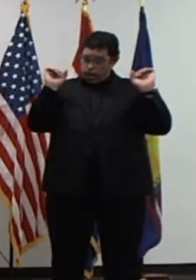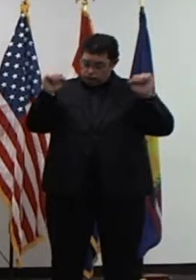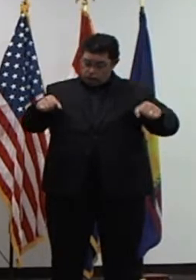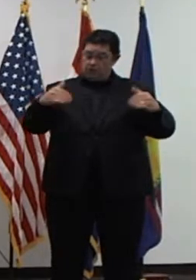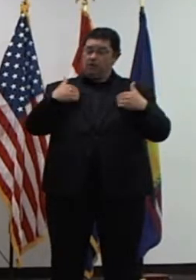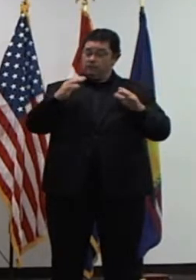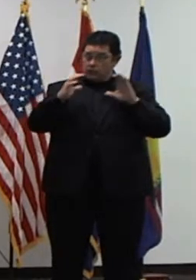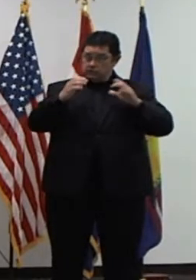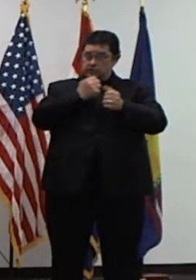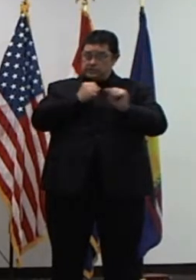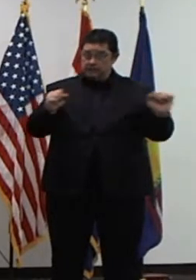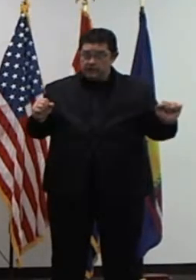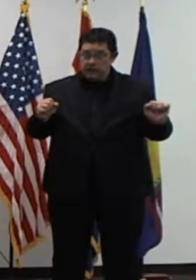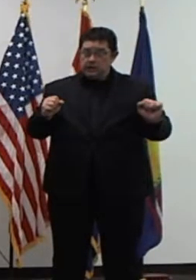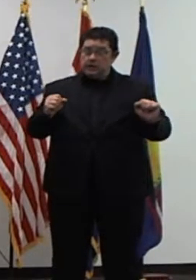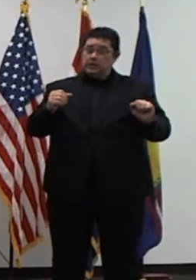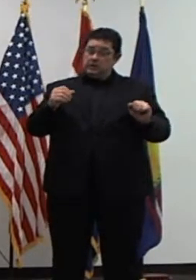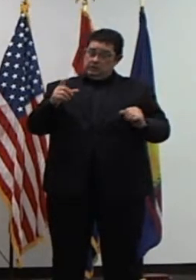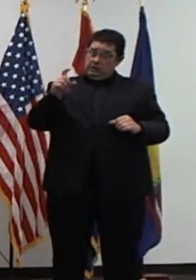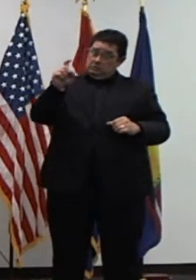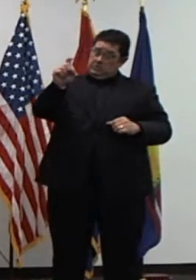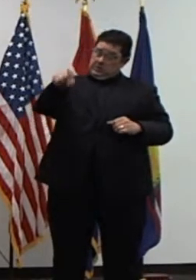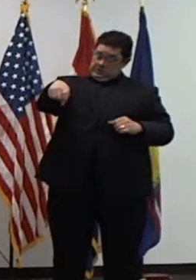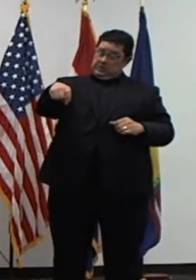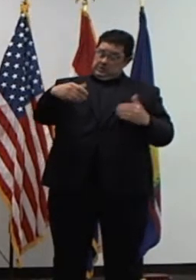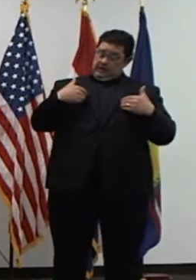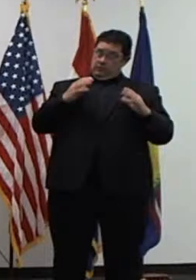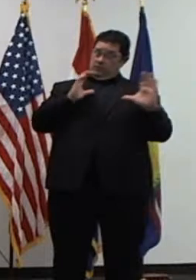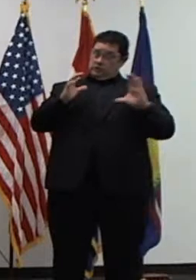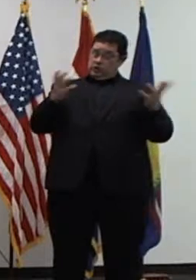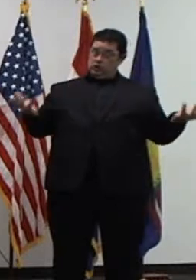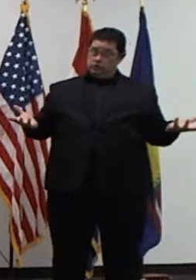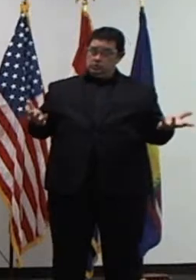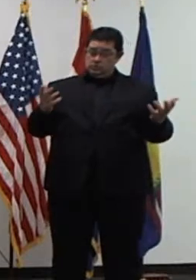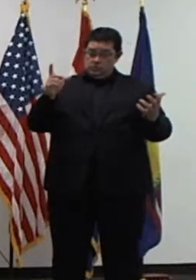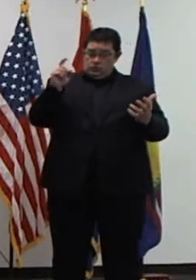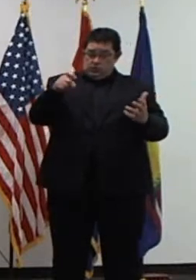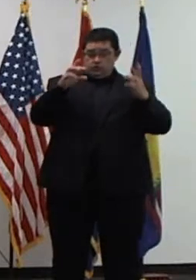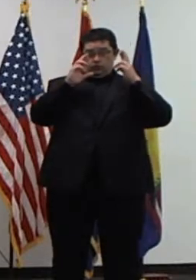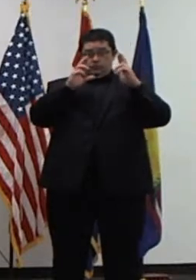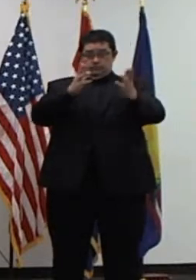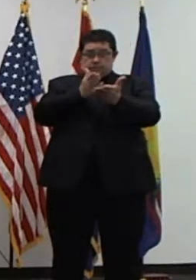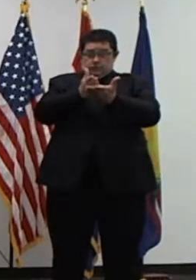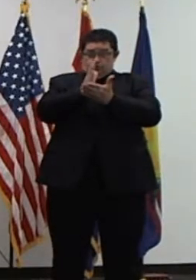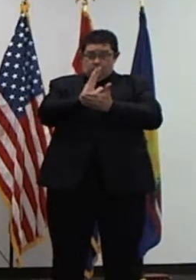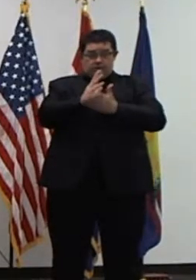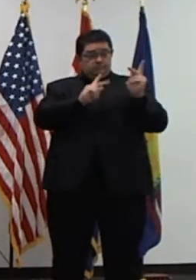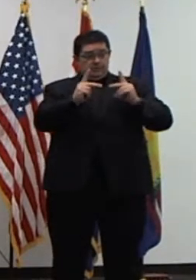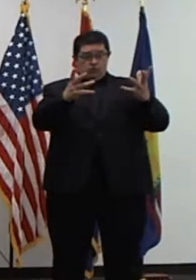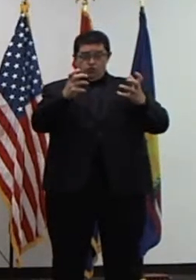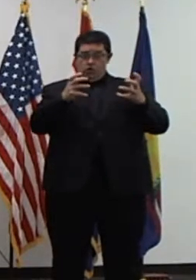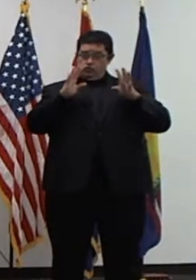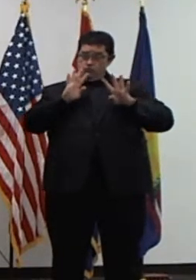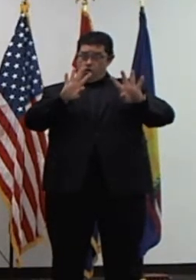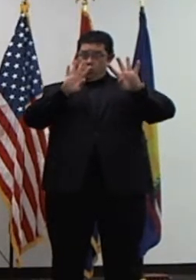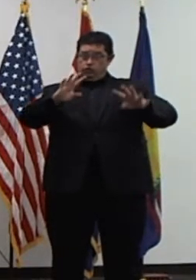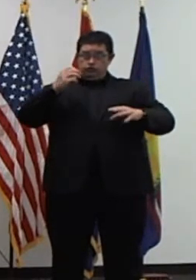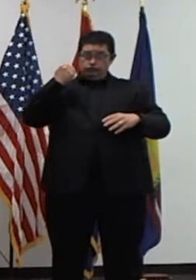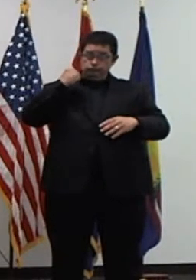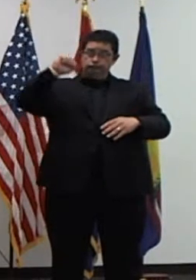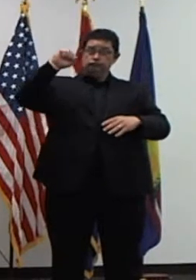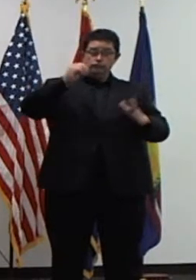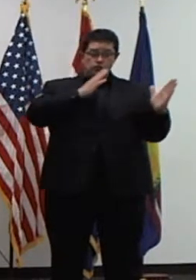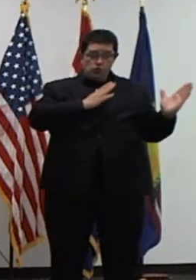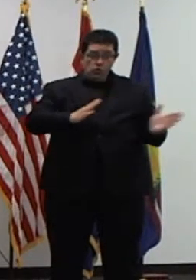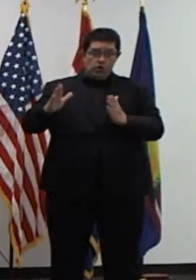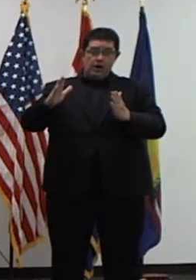safely, and it needs to be had. And we have to respect the rights of people who want to march, and want to organize, and want to demonstrate